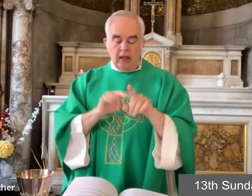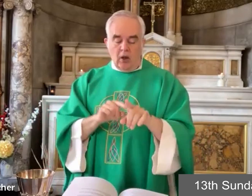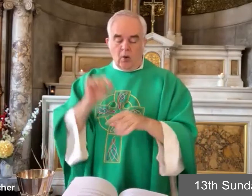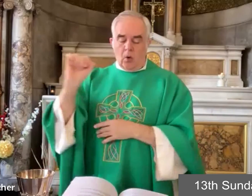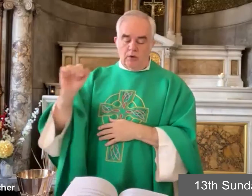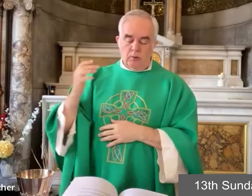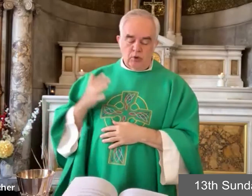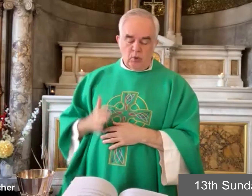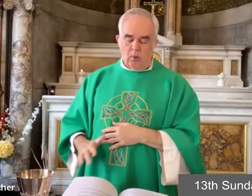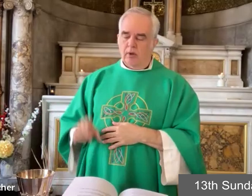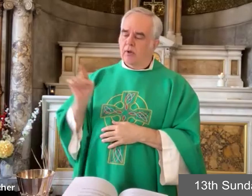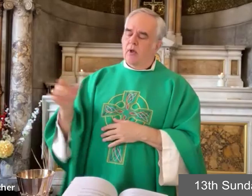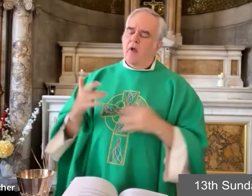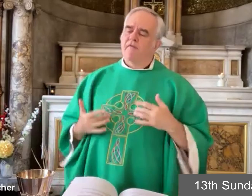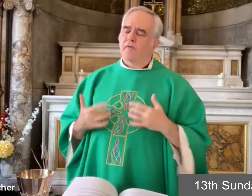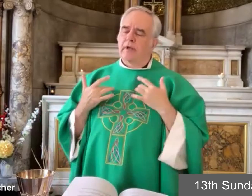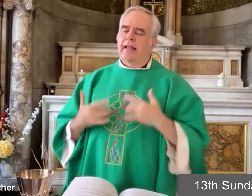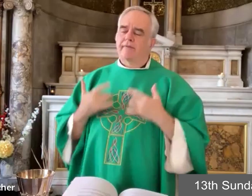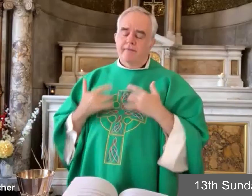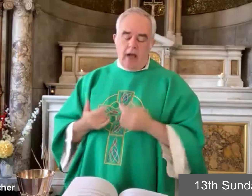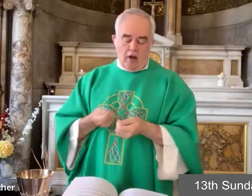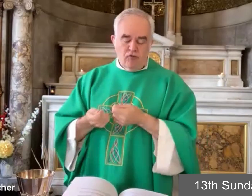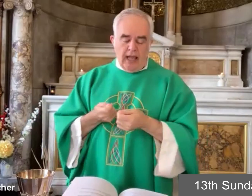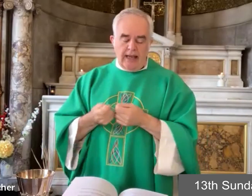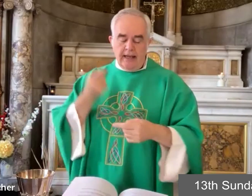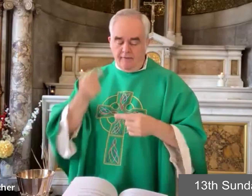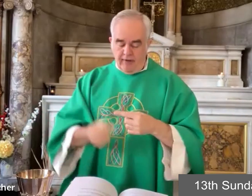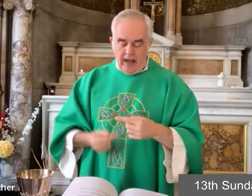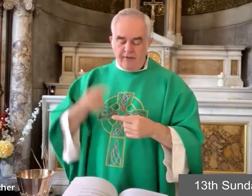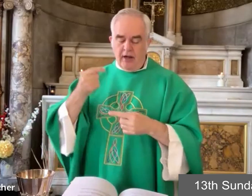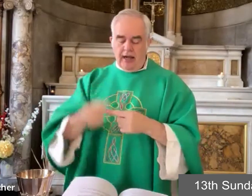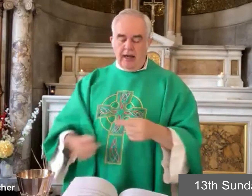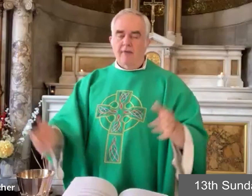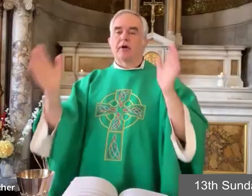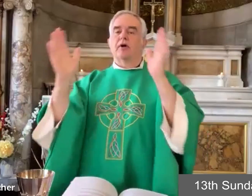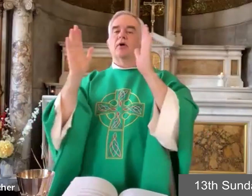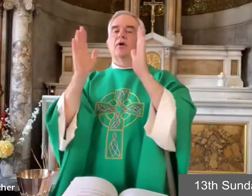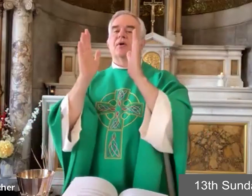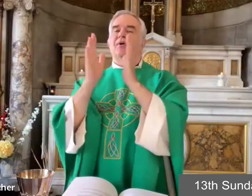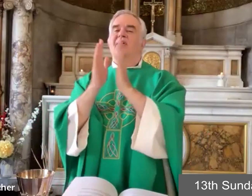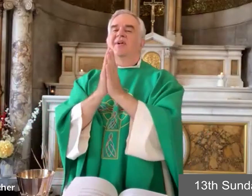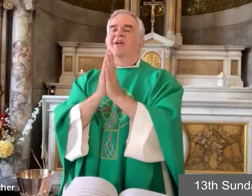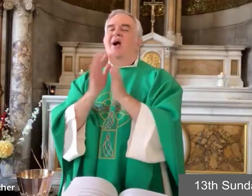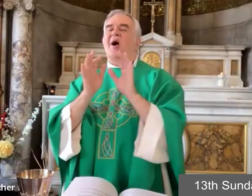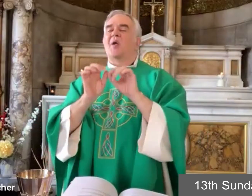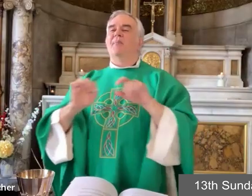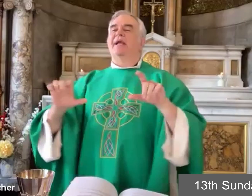in accordance with your will, for you live and reign forever and ever. The peace